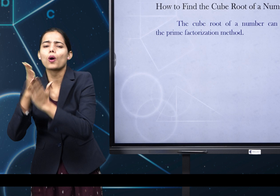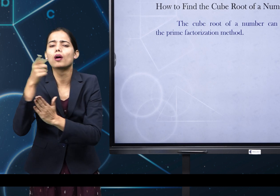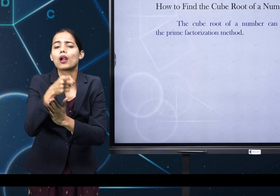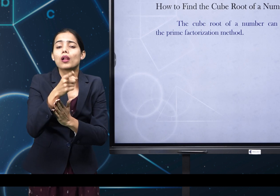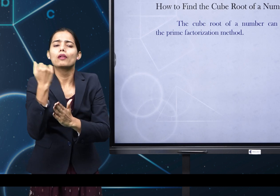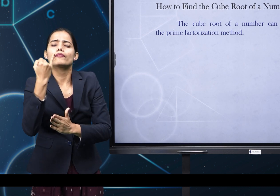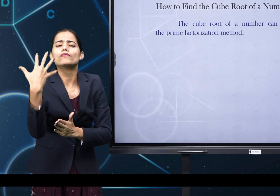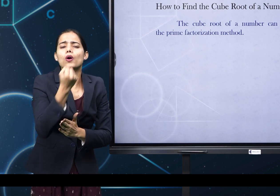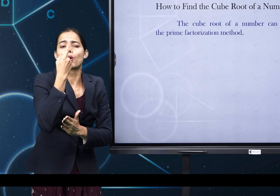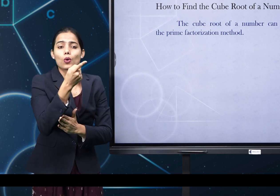of a number.